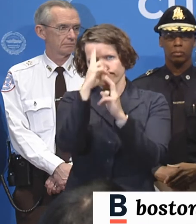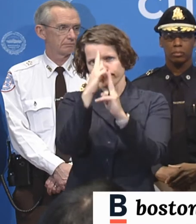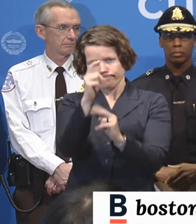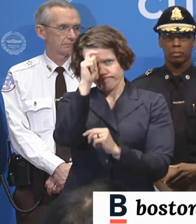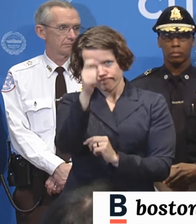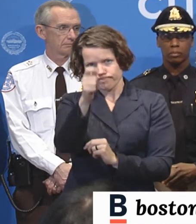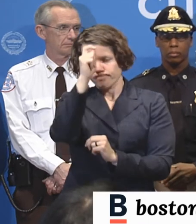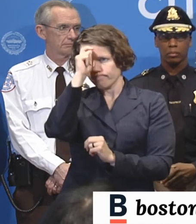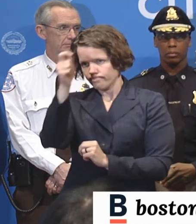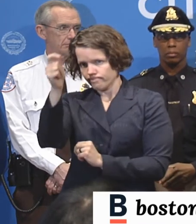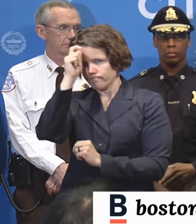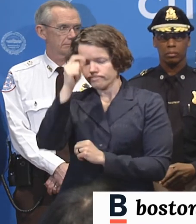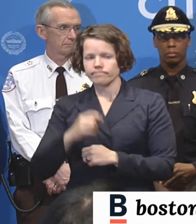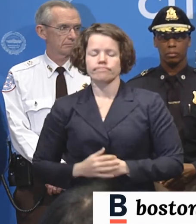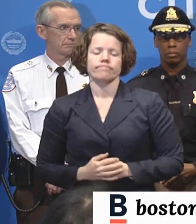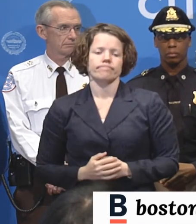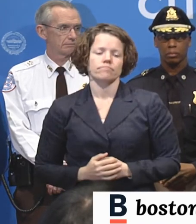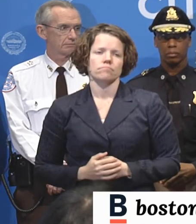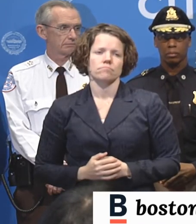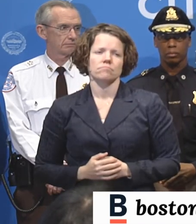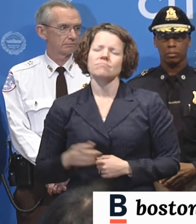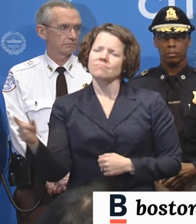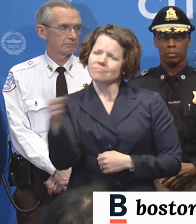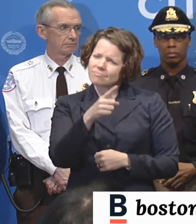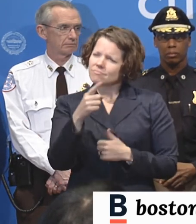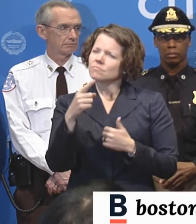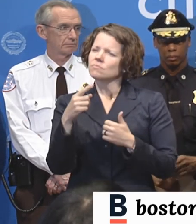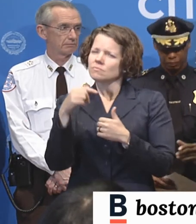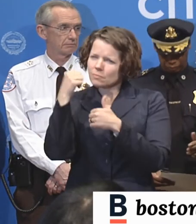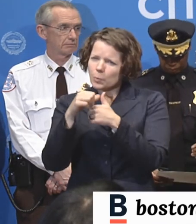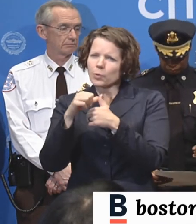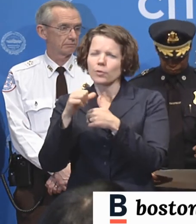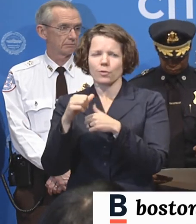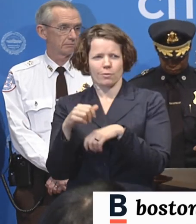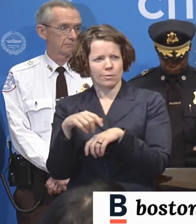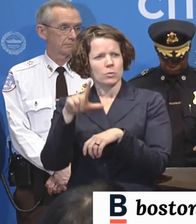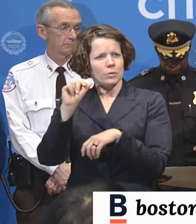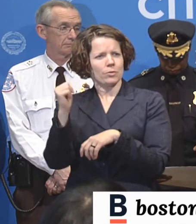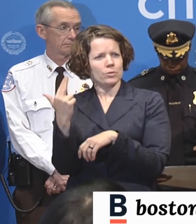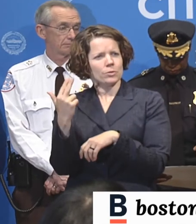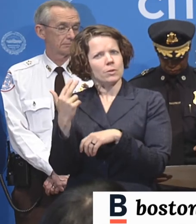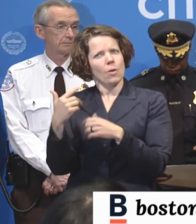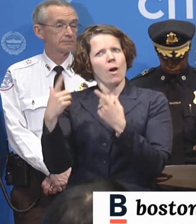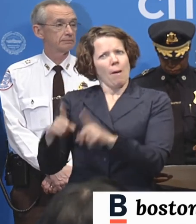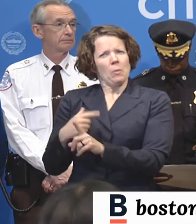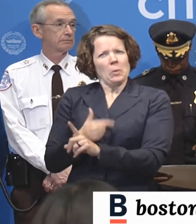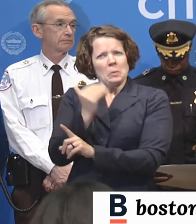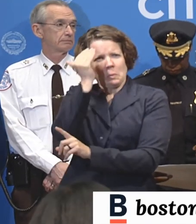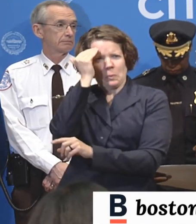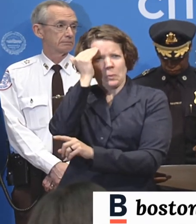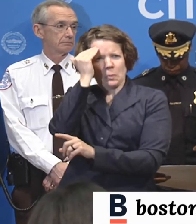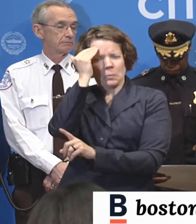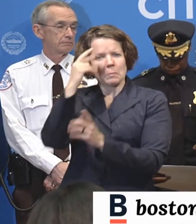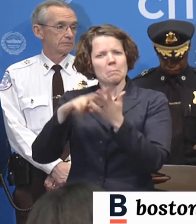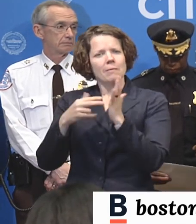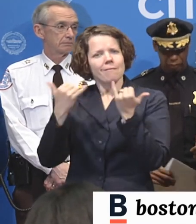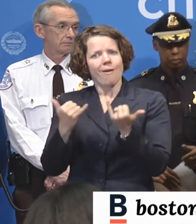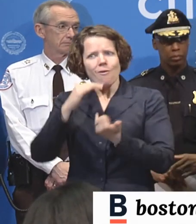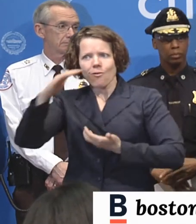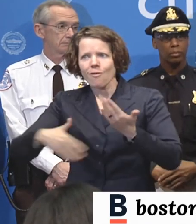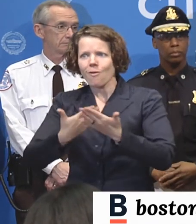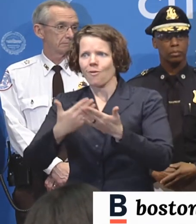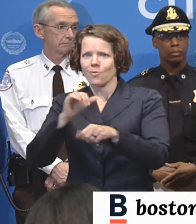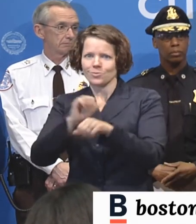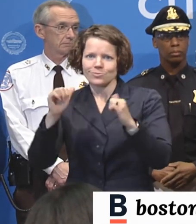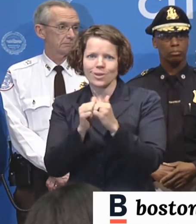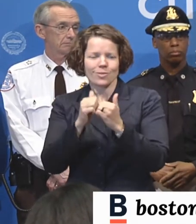again, folks, we know what happened before. Let's be each other's eyes and ears. This is our city, our marathon. Let's look